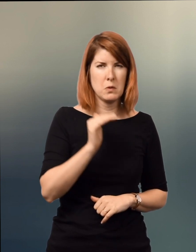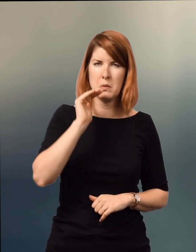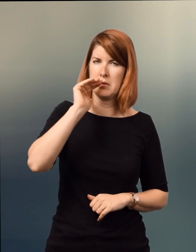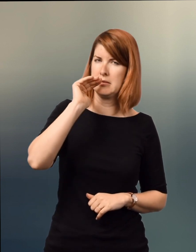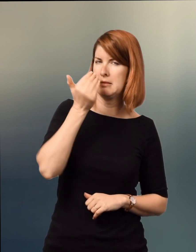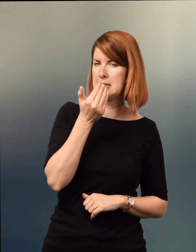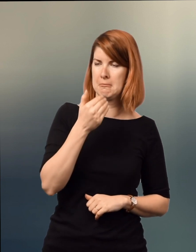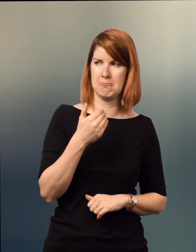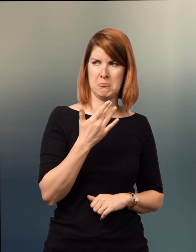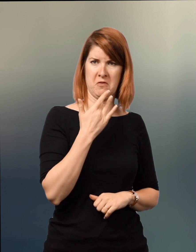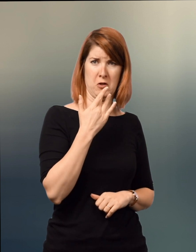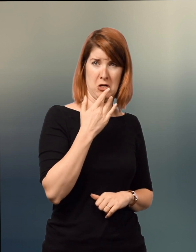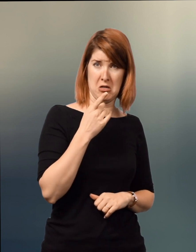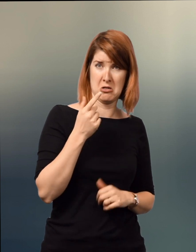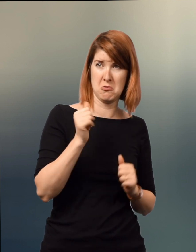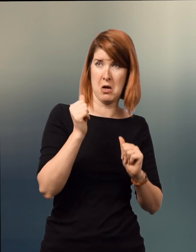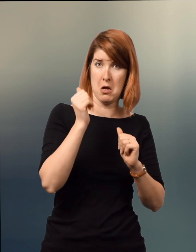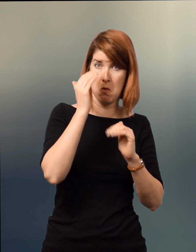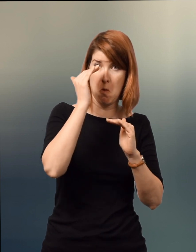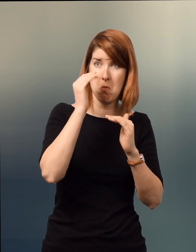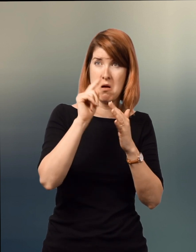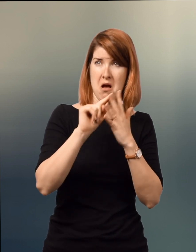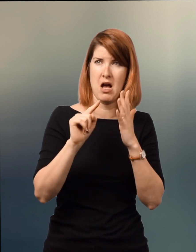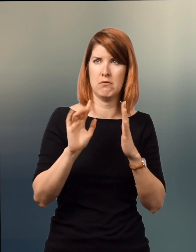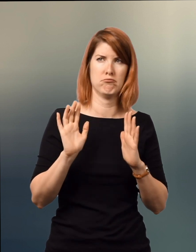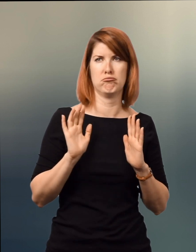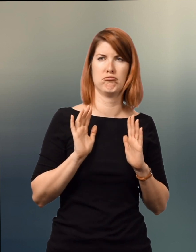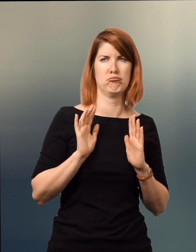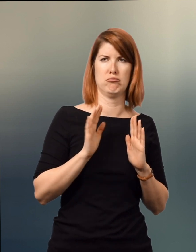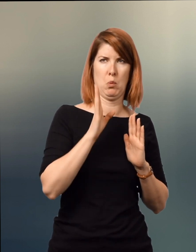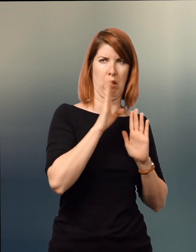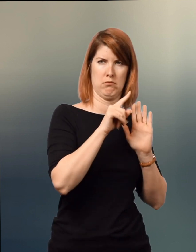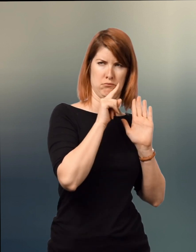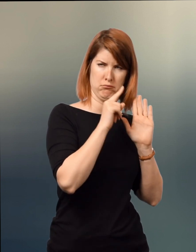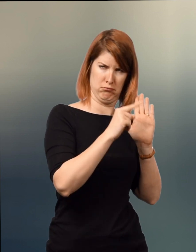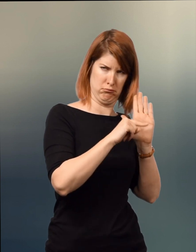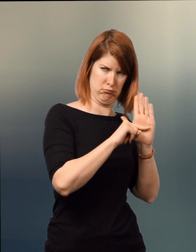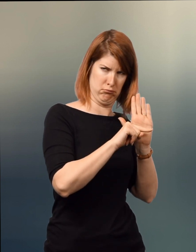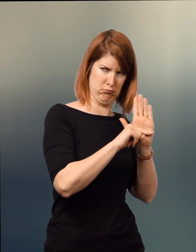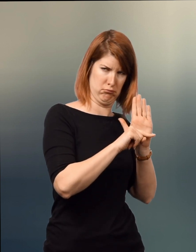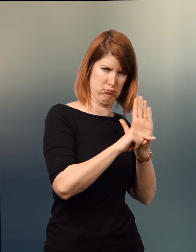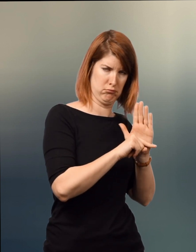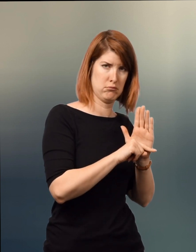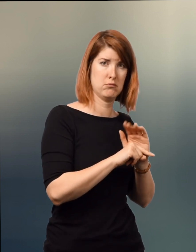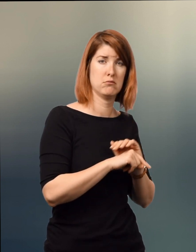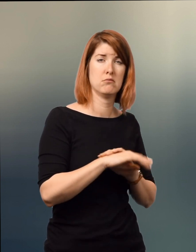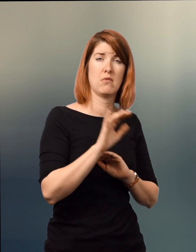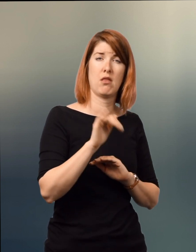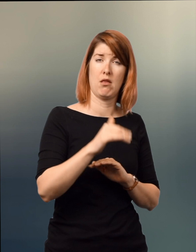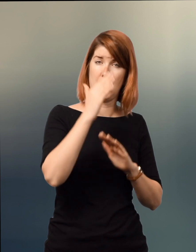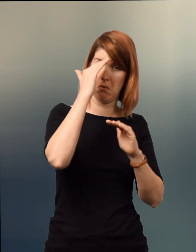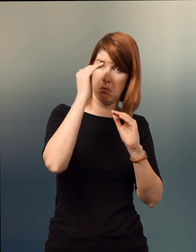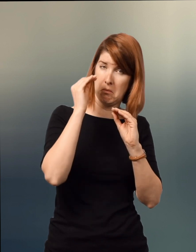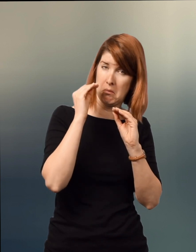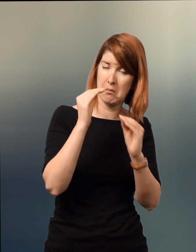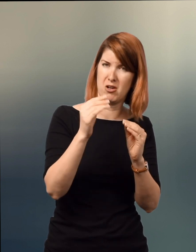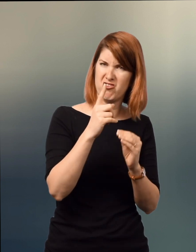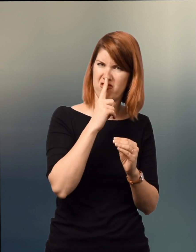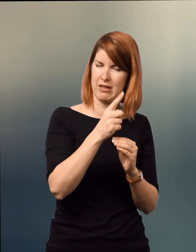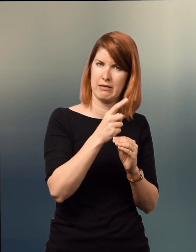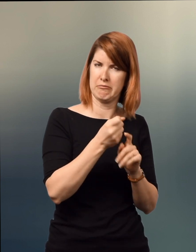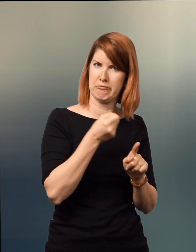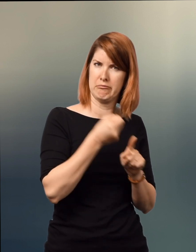going to be disappointed. So it seems better to them not to hope for good things to happen. The hopelessness can also be a